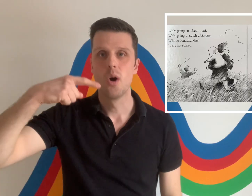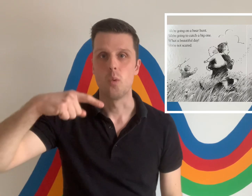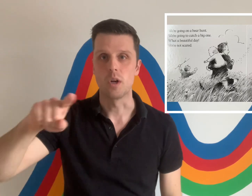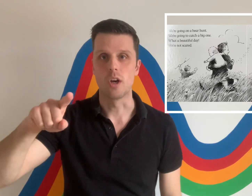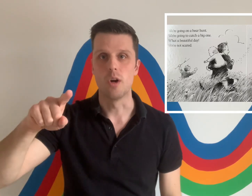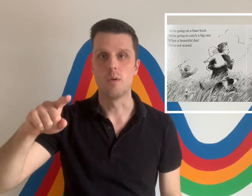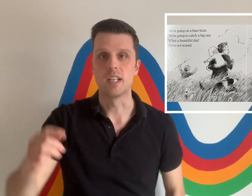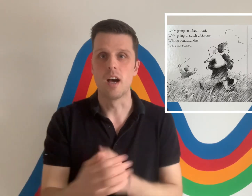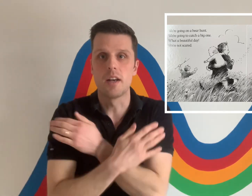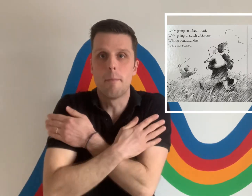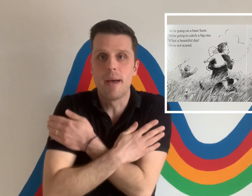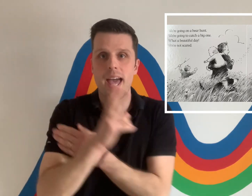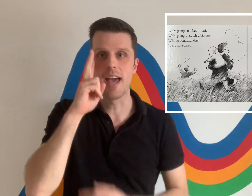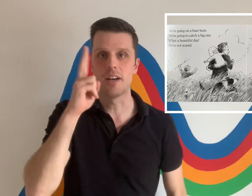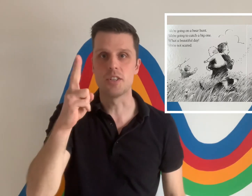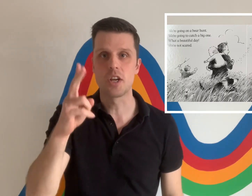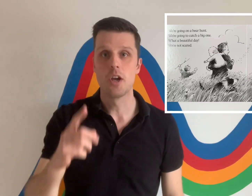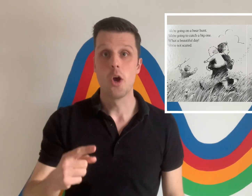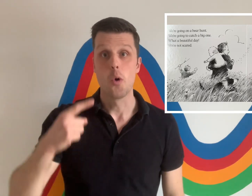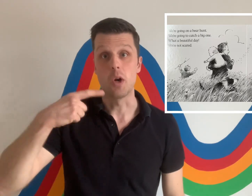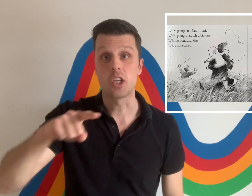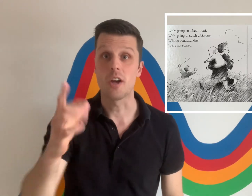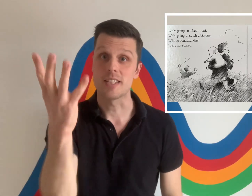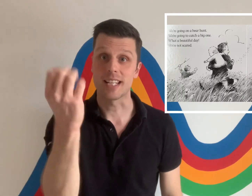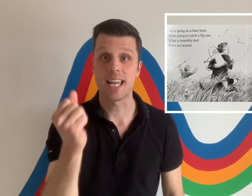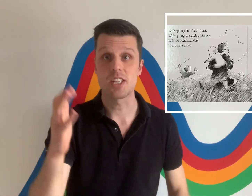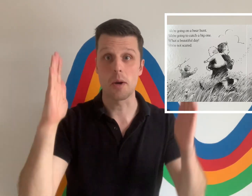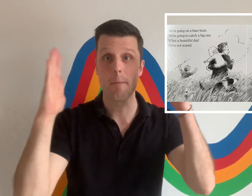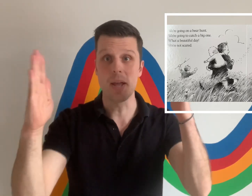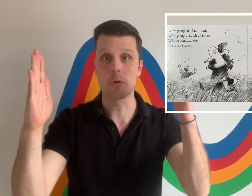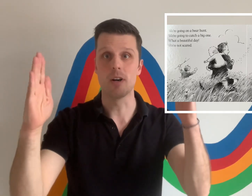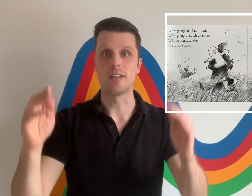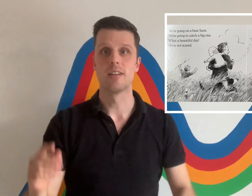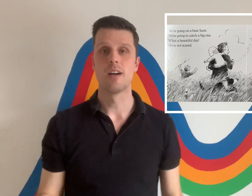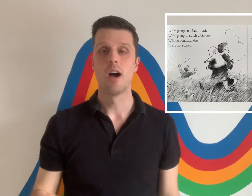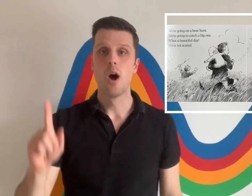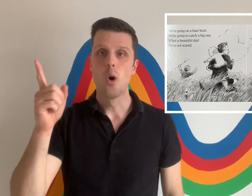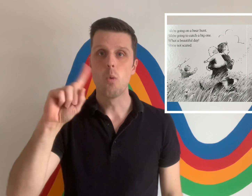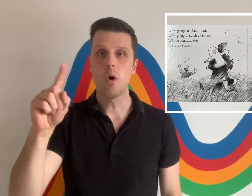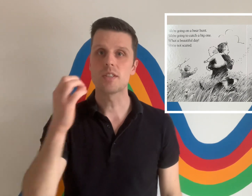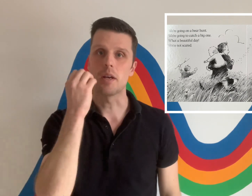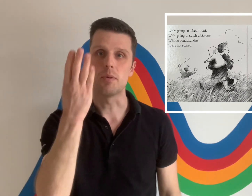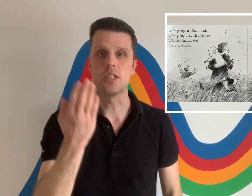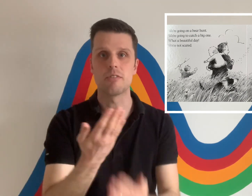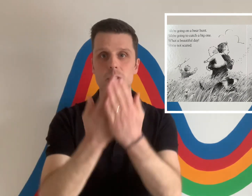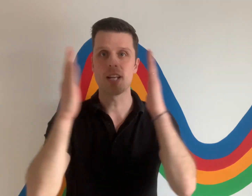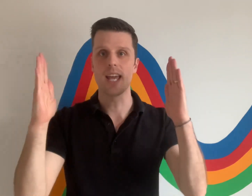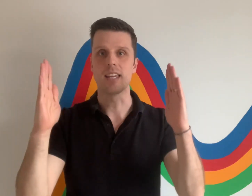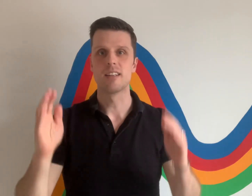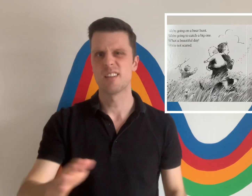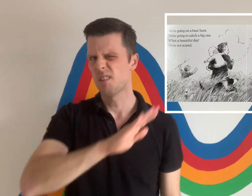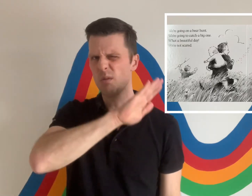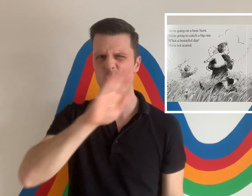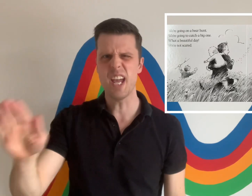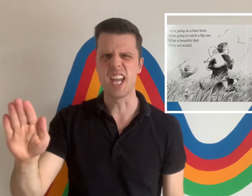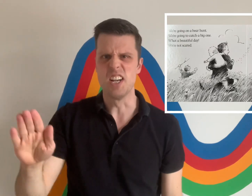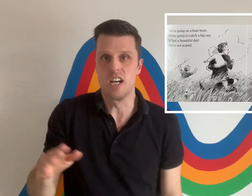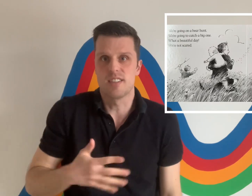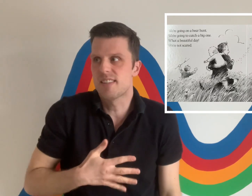We're going on a bear hunt. We're going to catch a big one. What a beautiful day. We're not